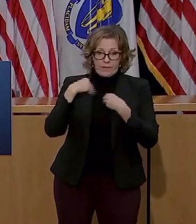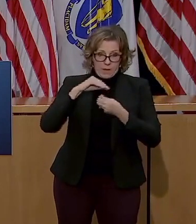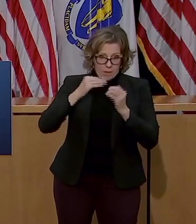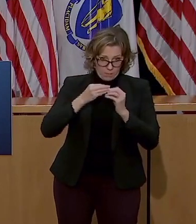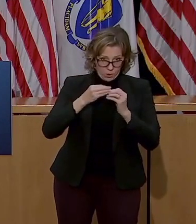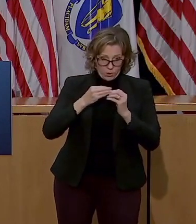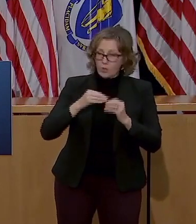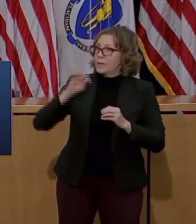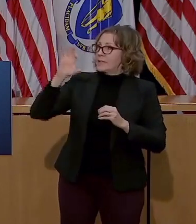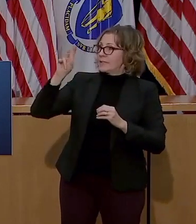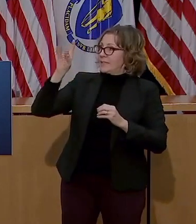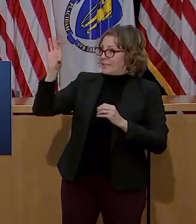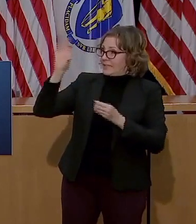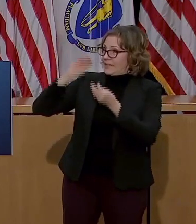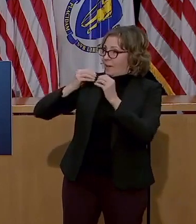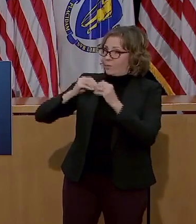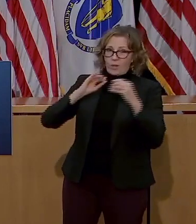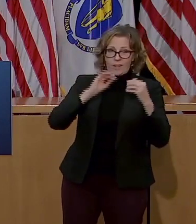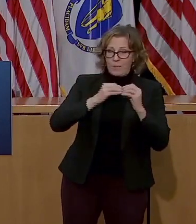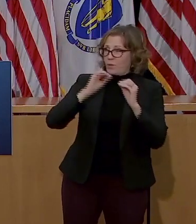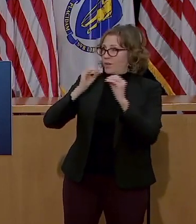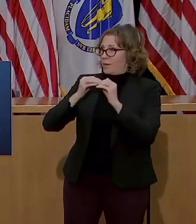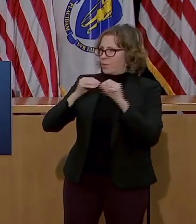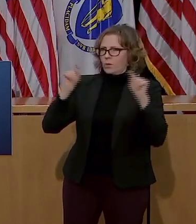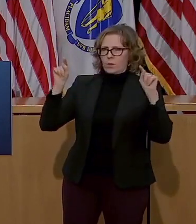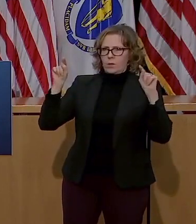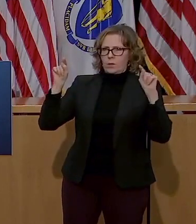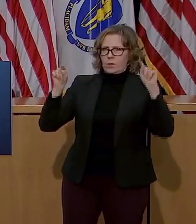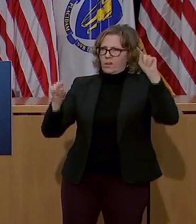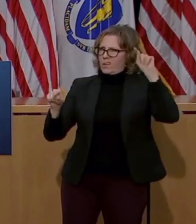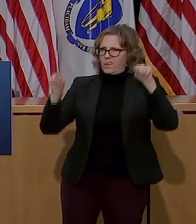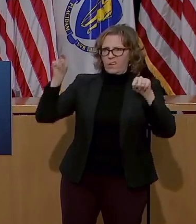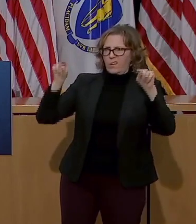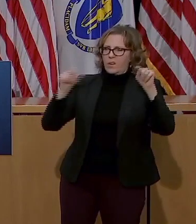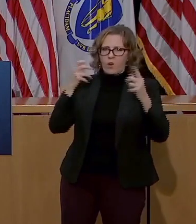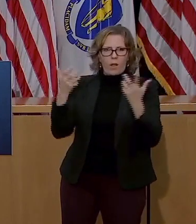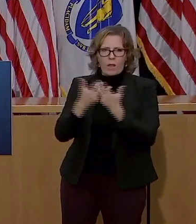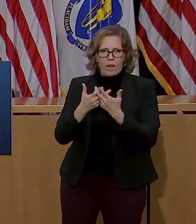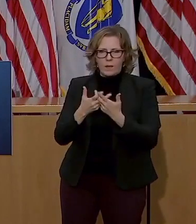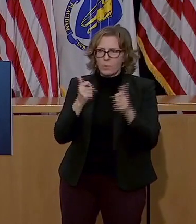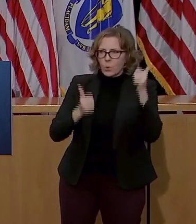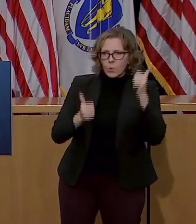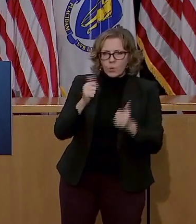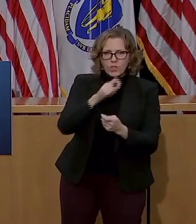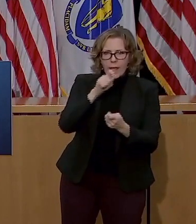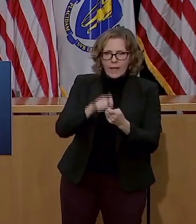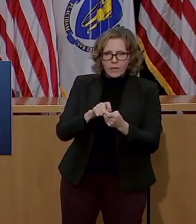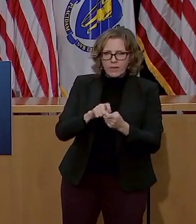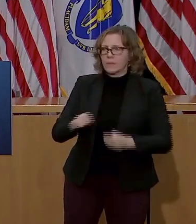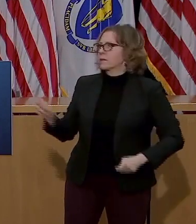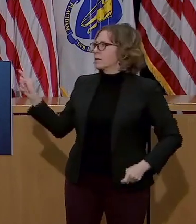don't line up, and we're trying to figure out which are accurate, and we're getting messages from viewers saying that they're